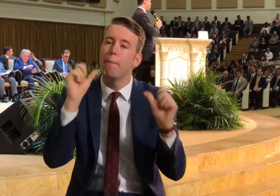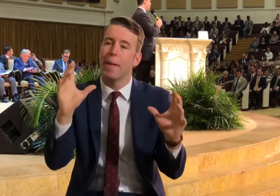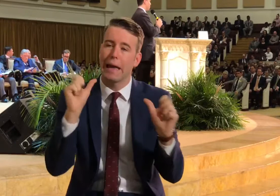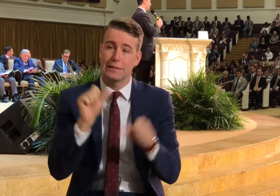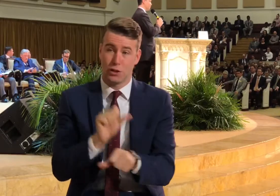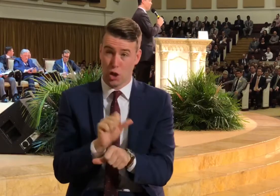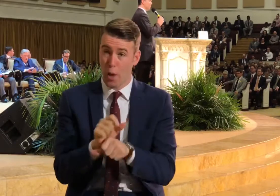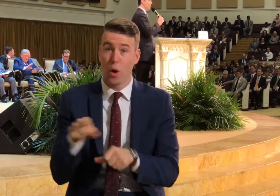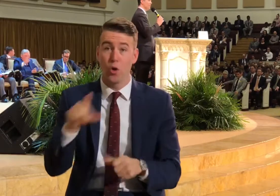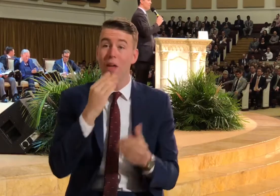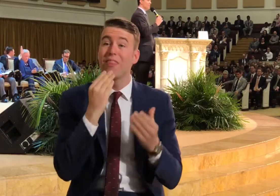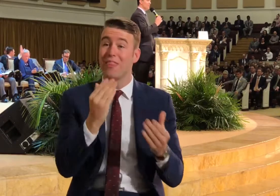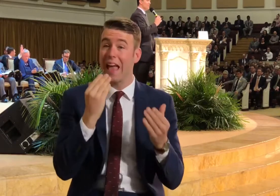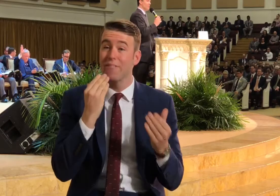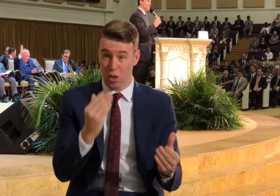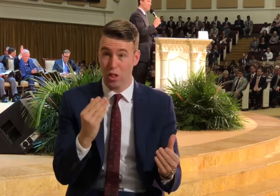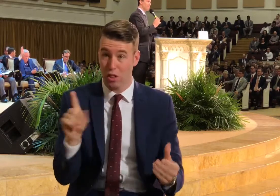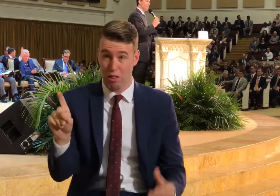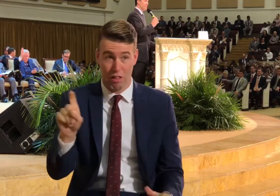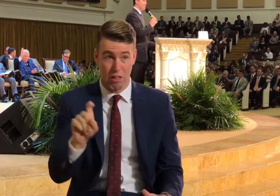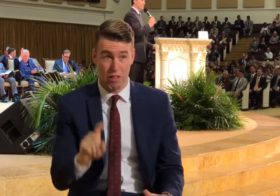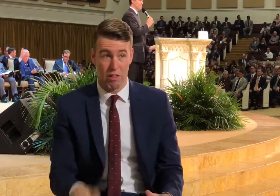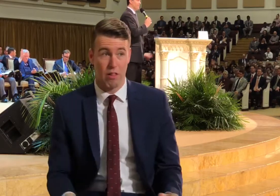job. Aren't you thankful for the